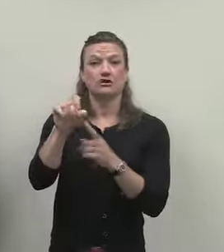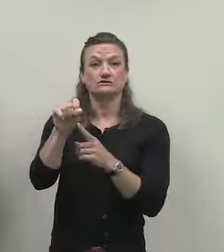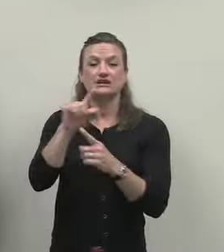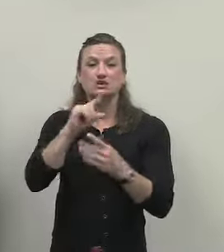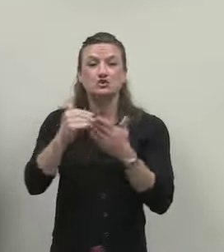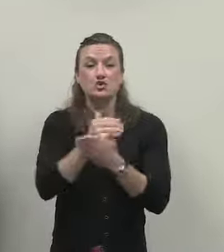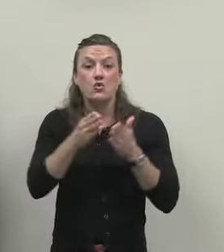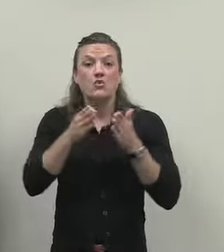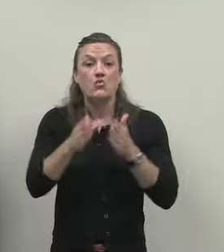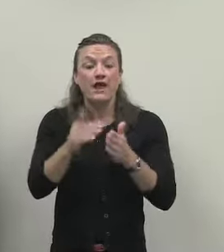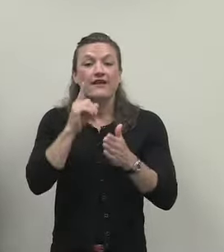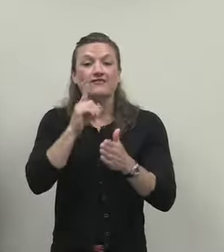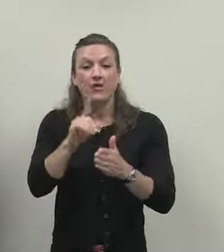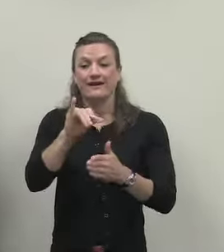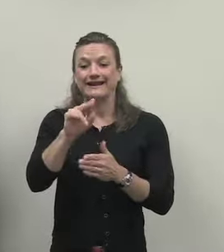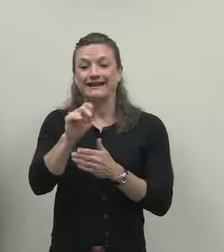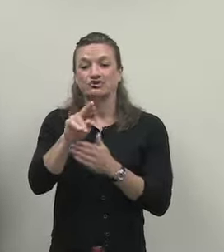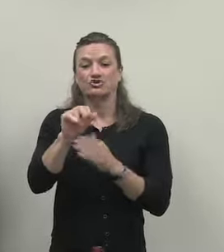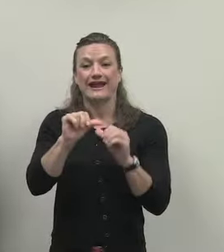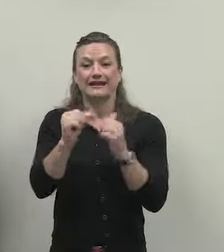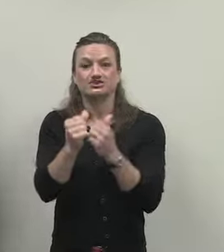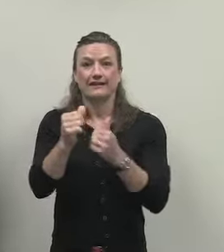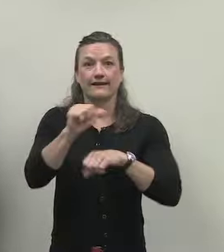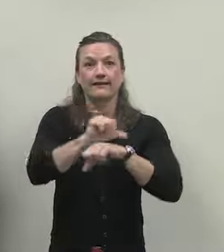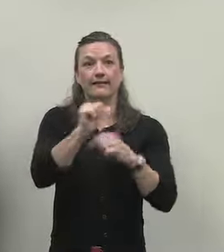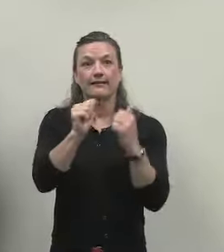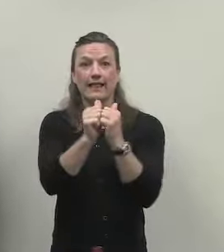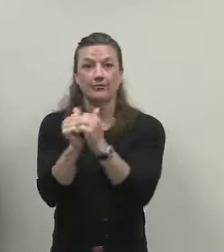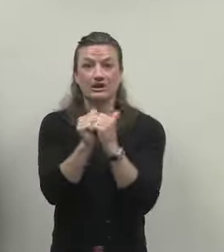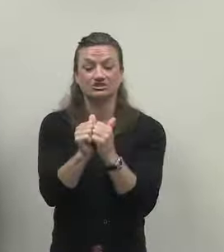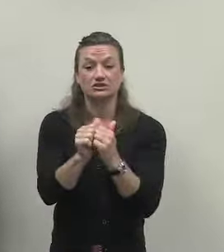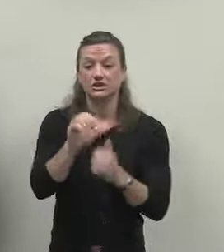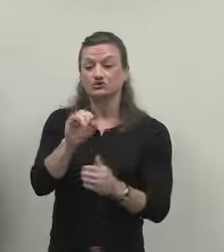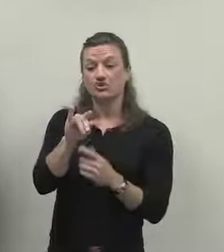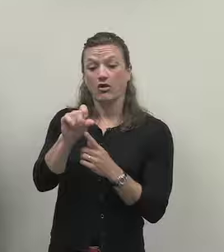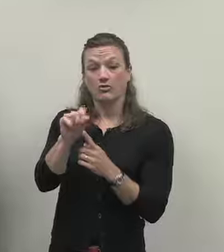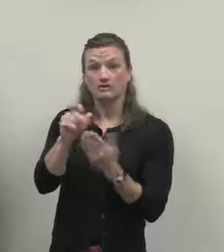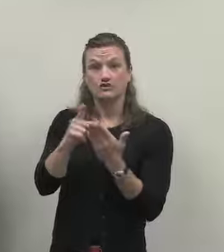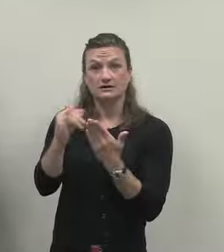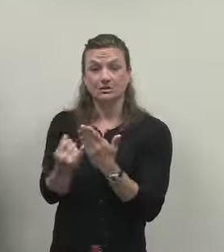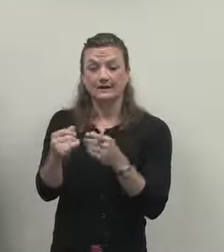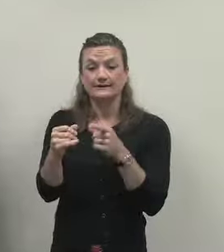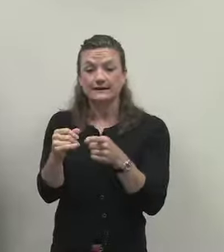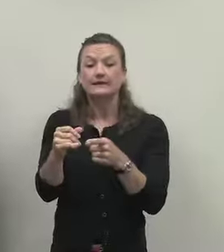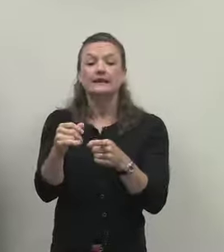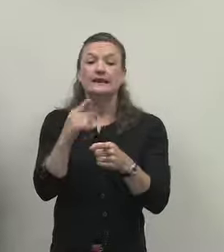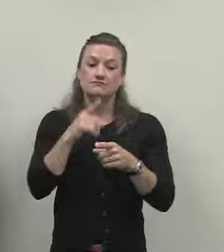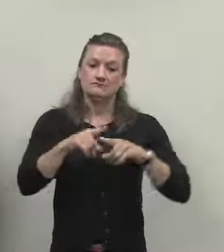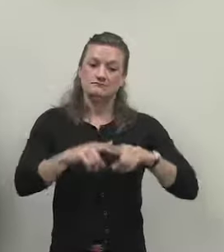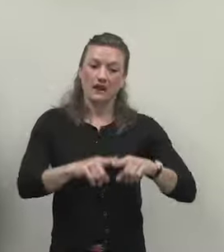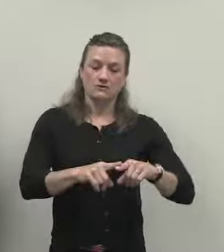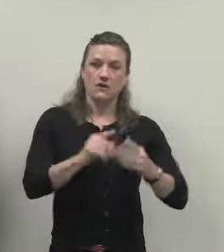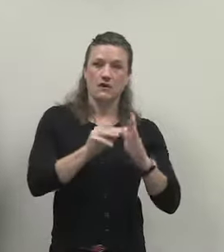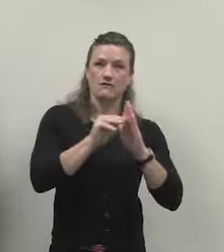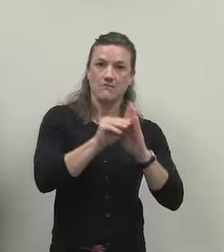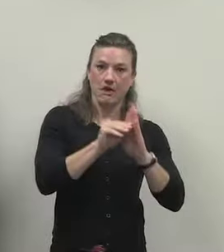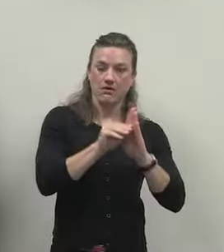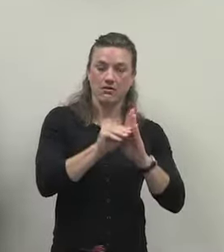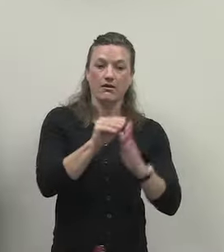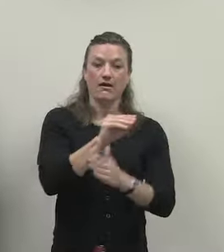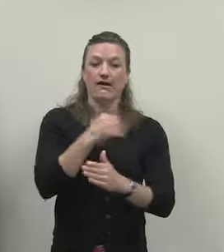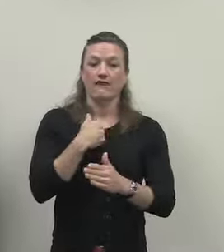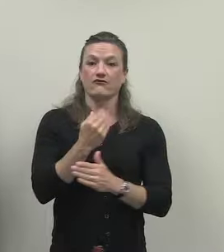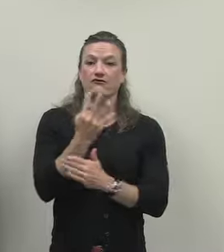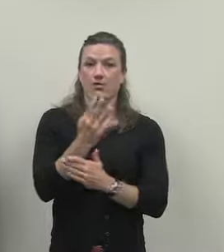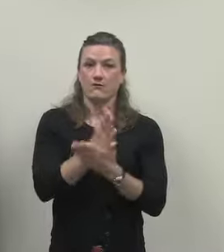way of doing interagency collaboration. Circles is predicated on a conceptual model that involves four